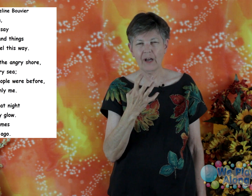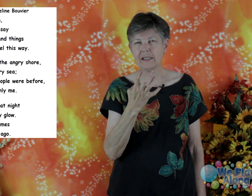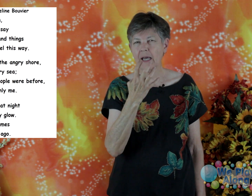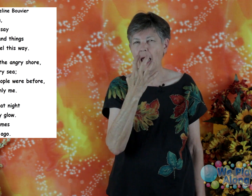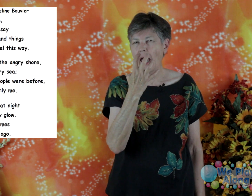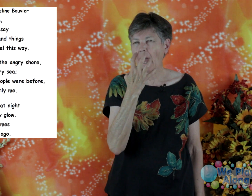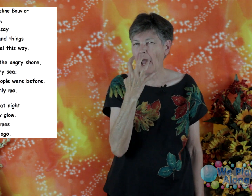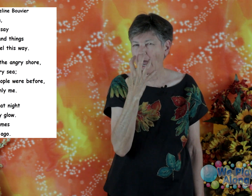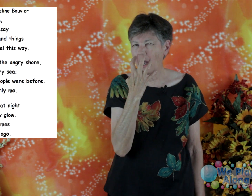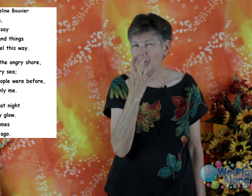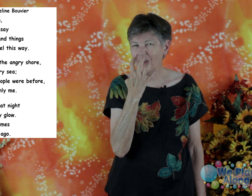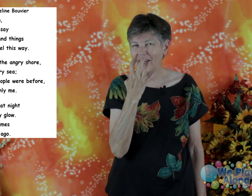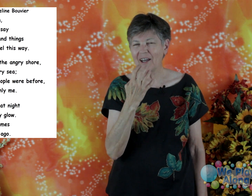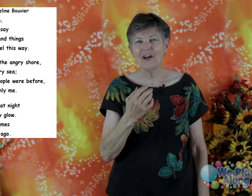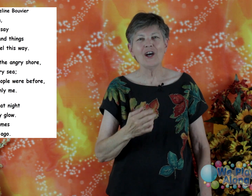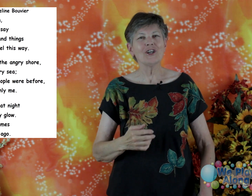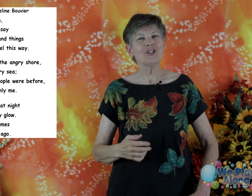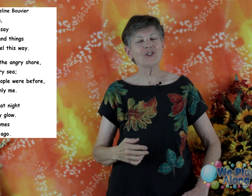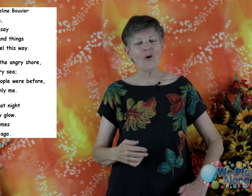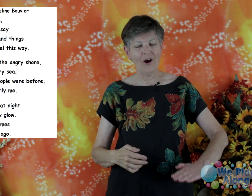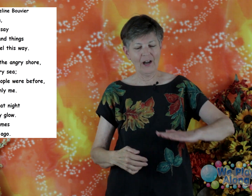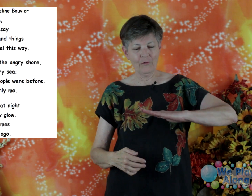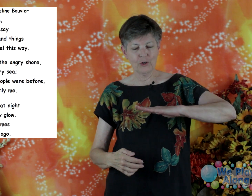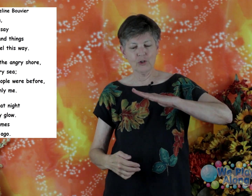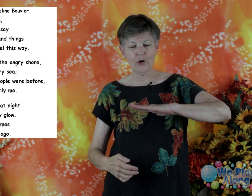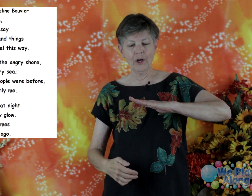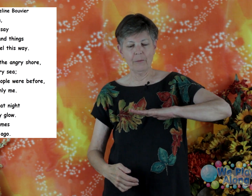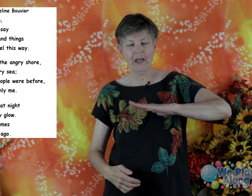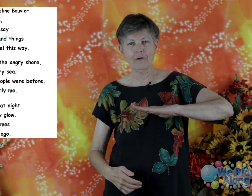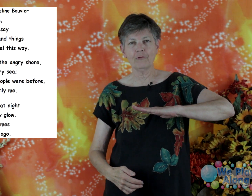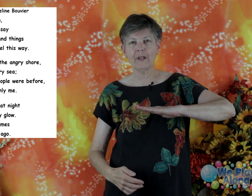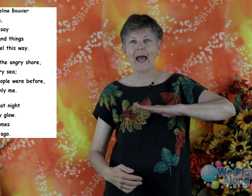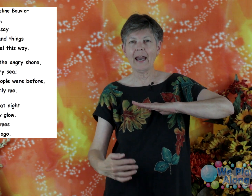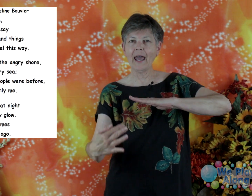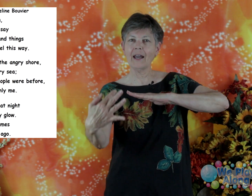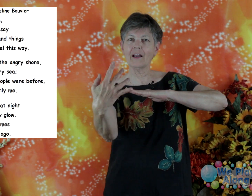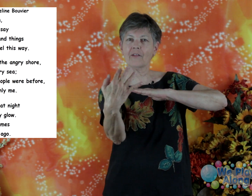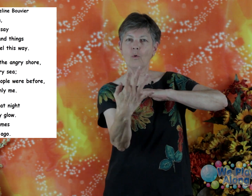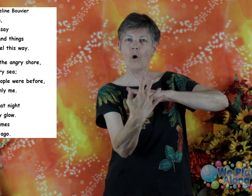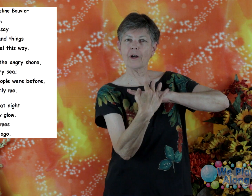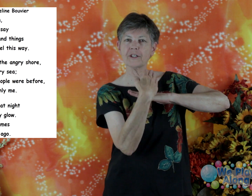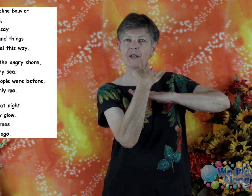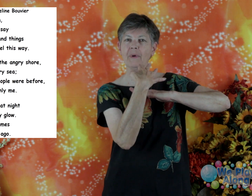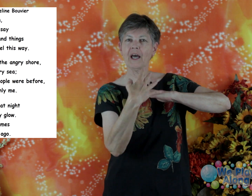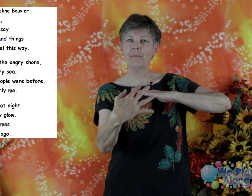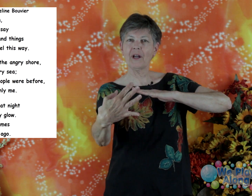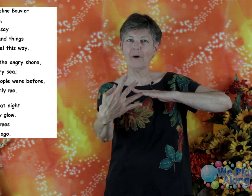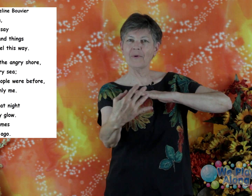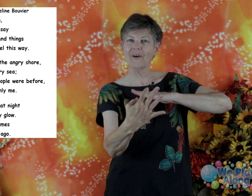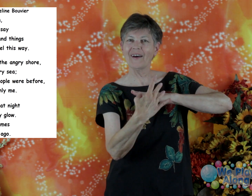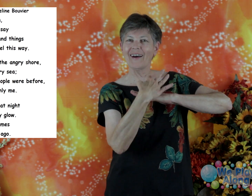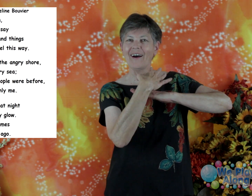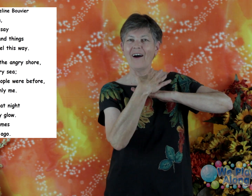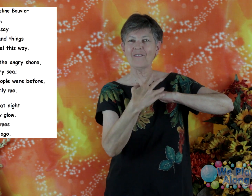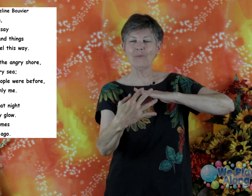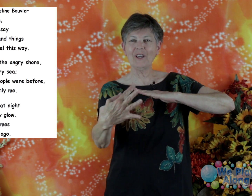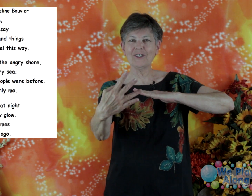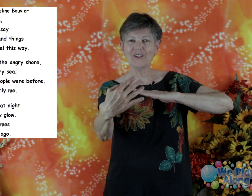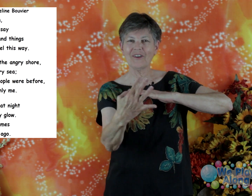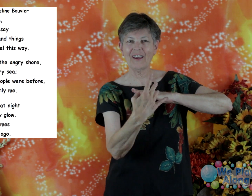face. Angry shore. Now for shore, you're going to make a flat hand, and like the water's going to be coming up off the beach, okay,